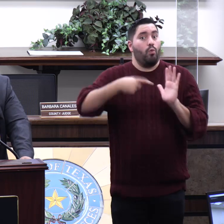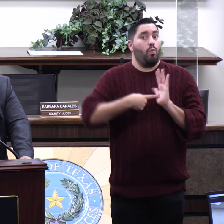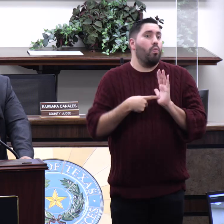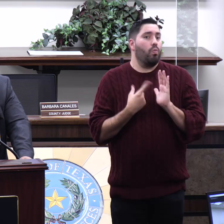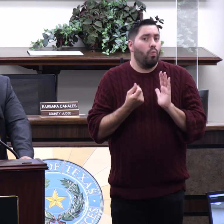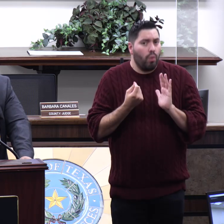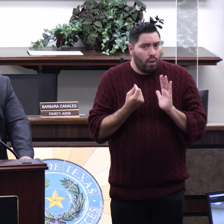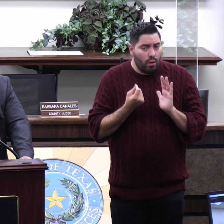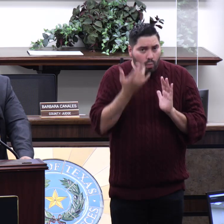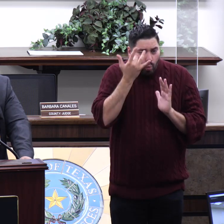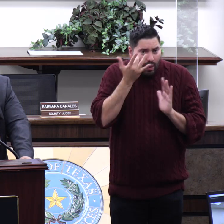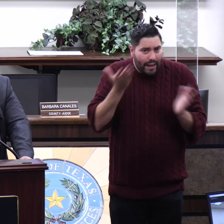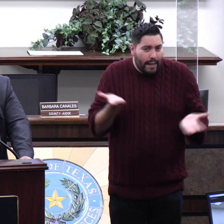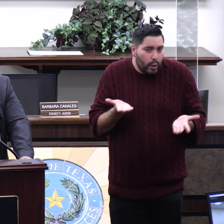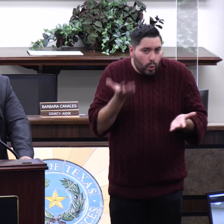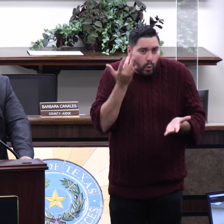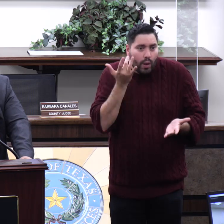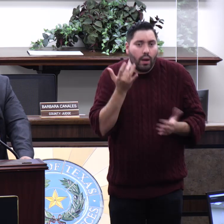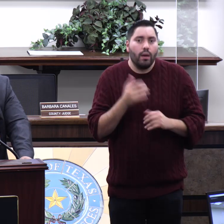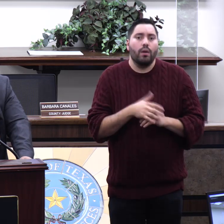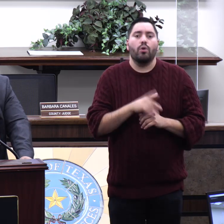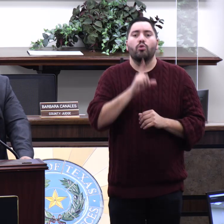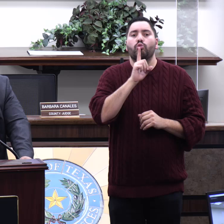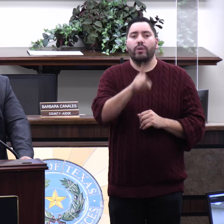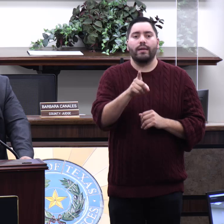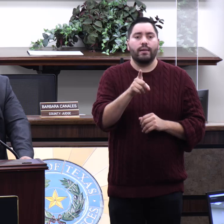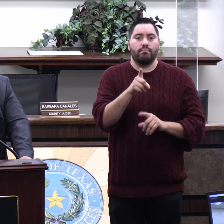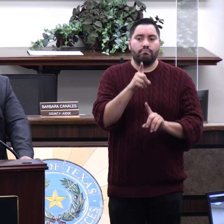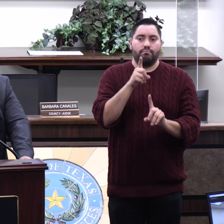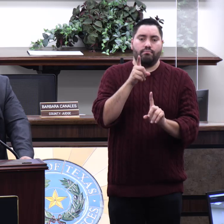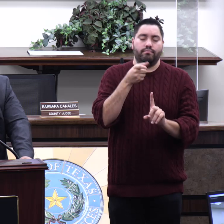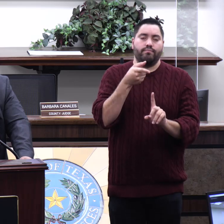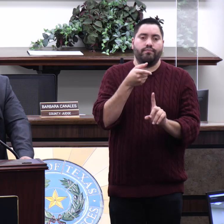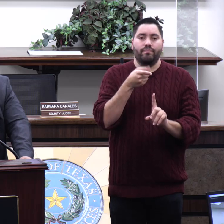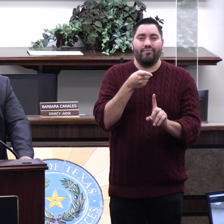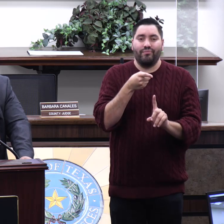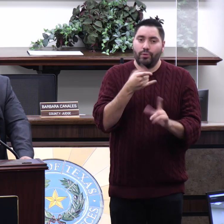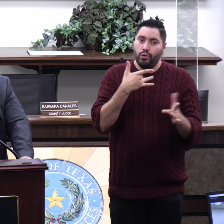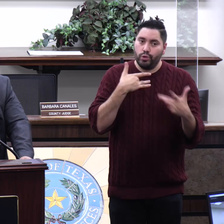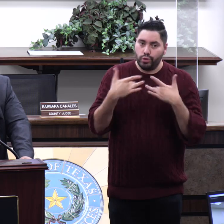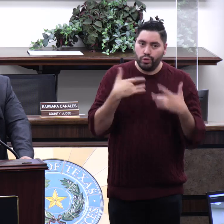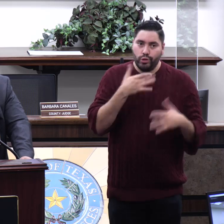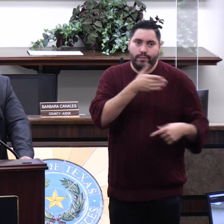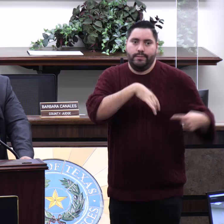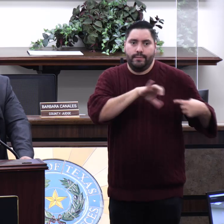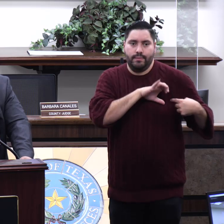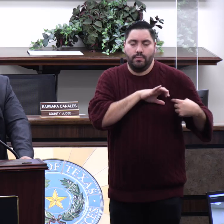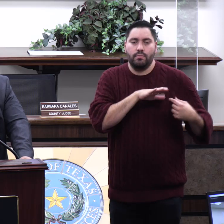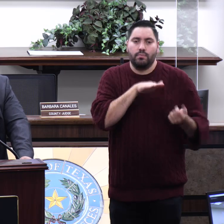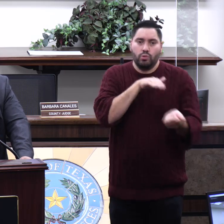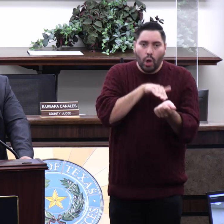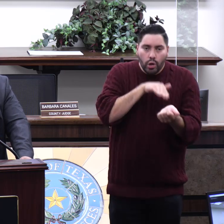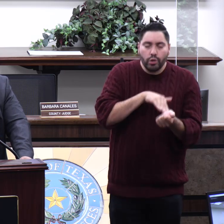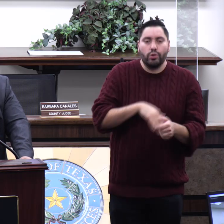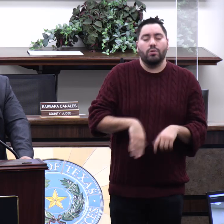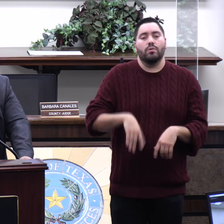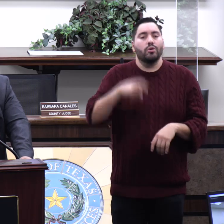today is really in that capacity, as a concerned citizen, as a physician, as a trauma